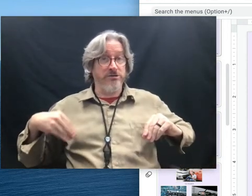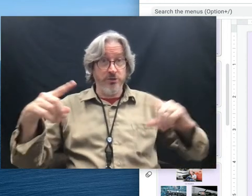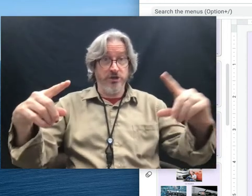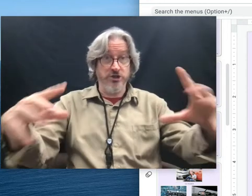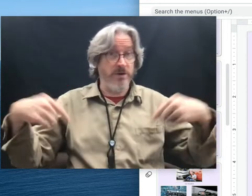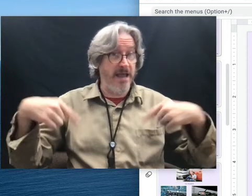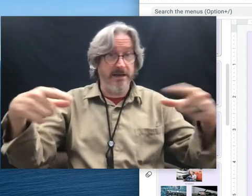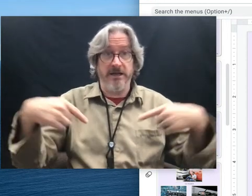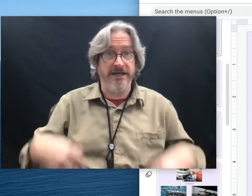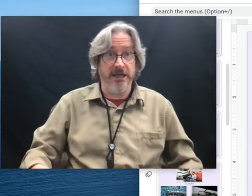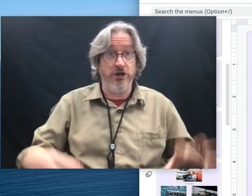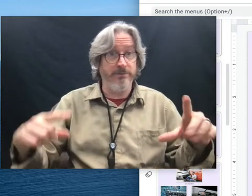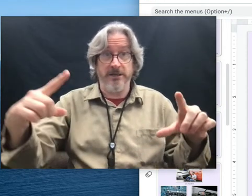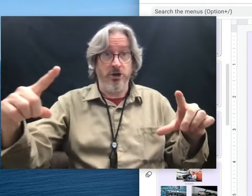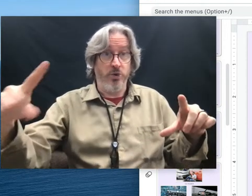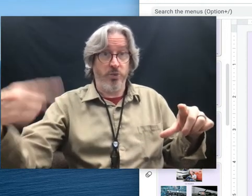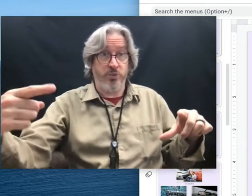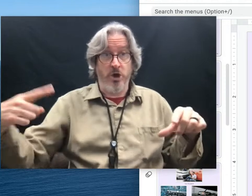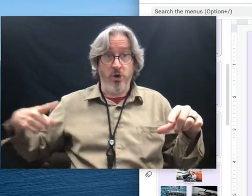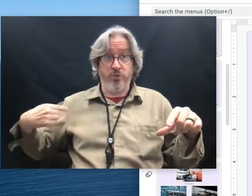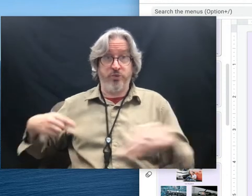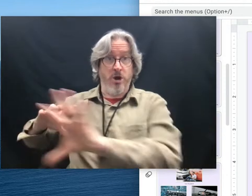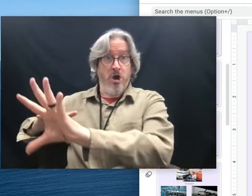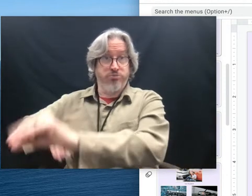right? So you can do, it could be